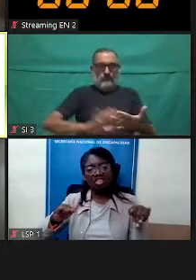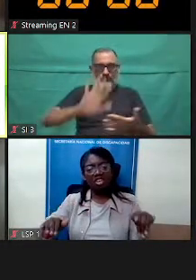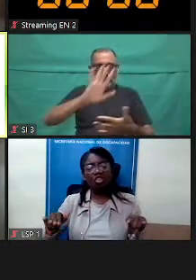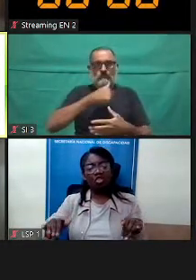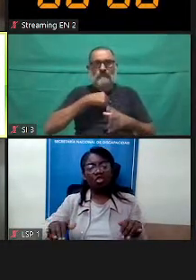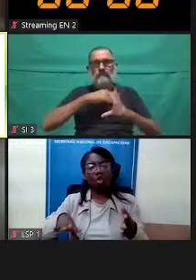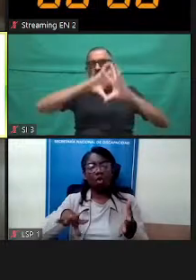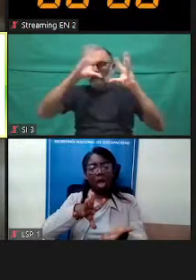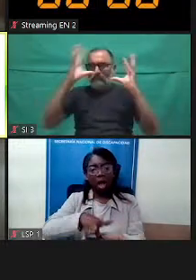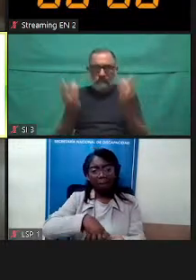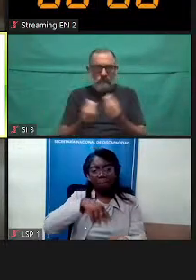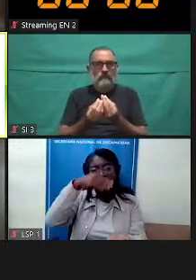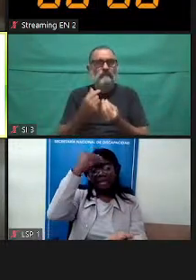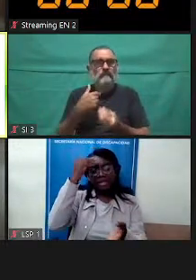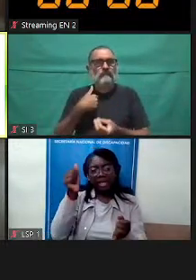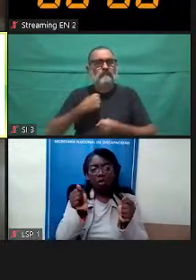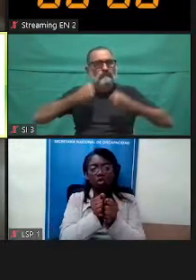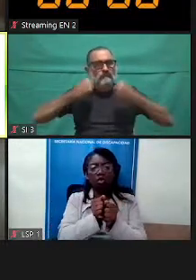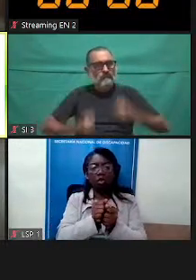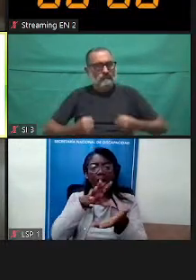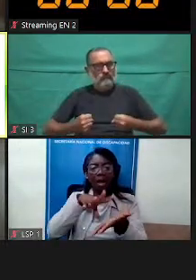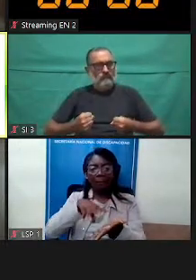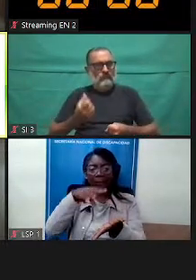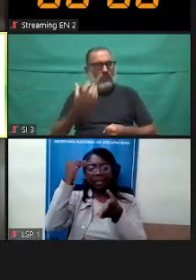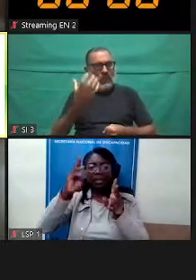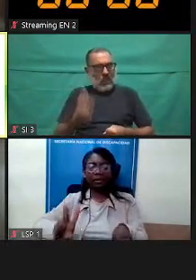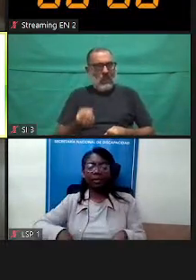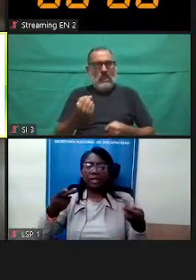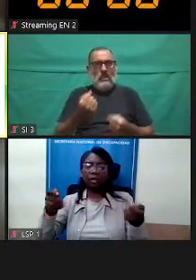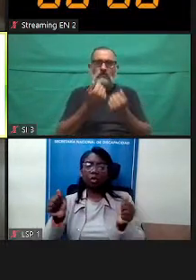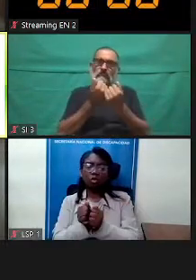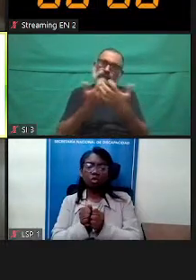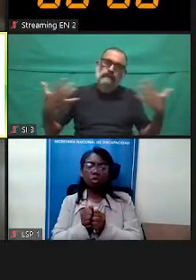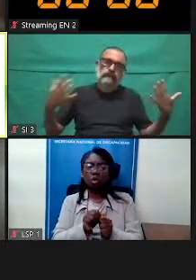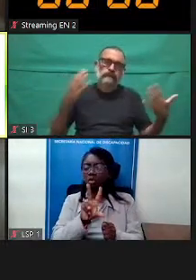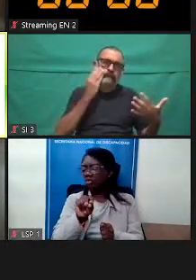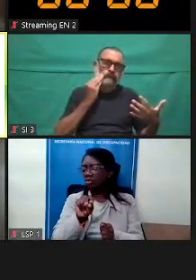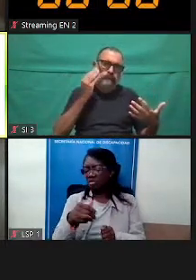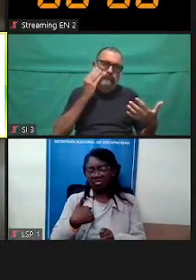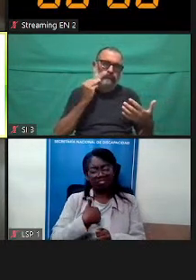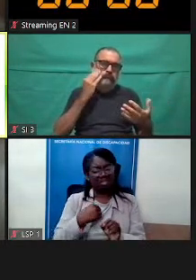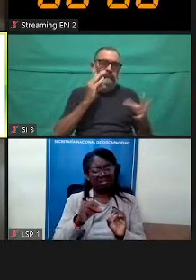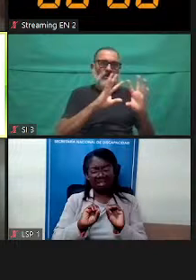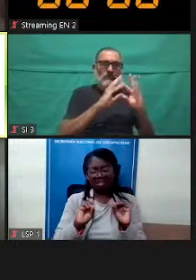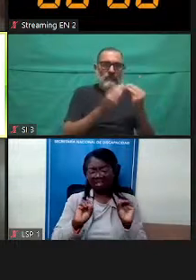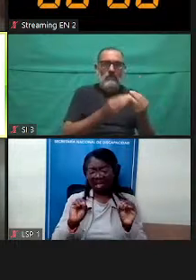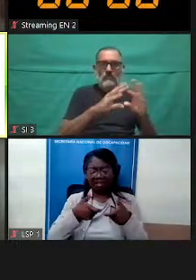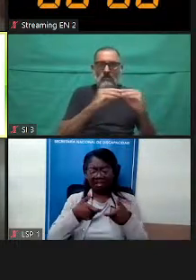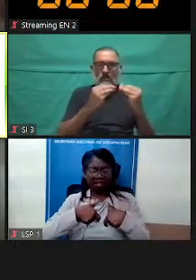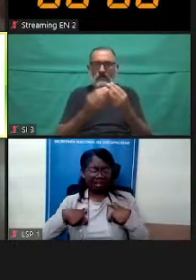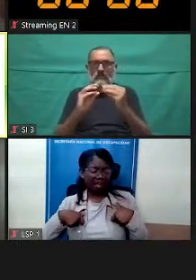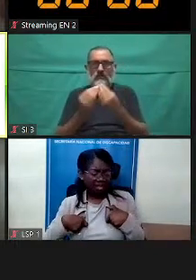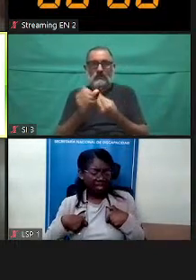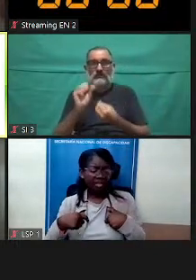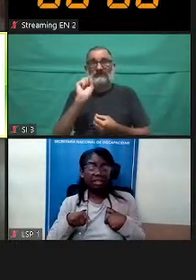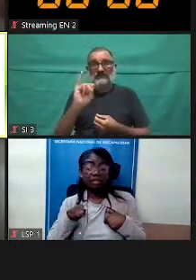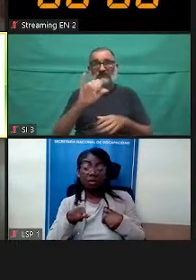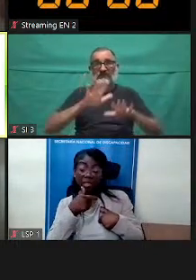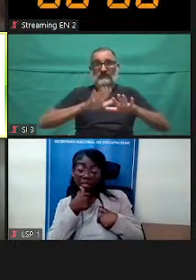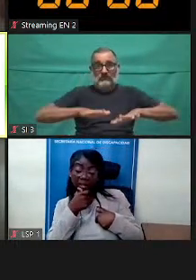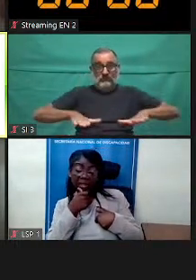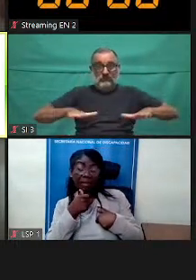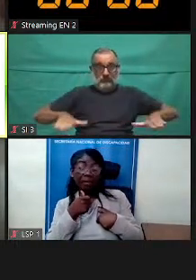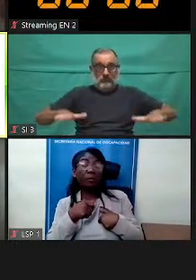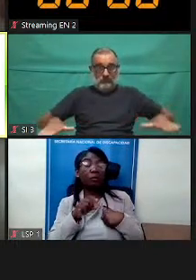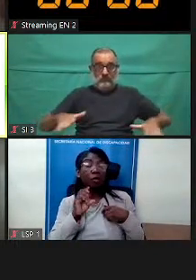that if children children that learn to learn that learn together learn to live together we